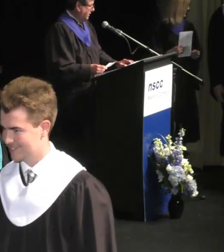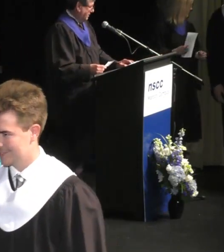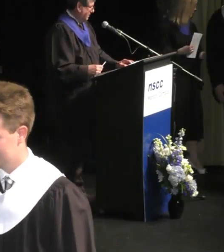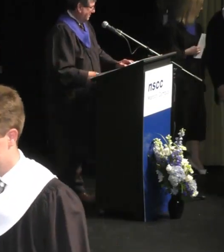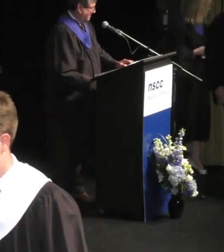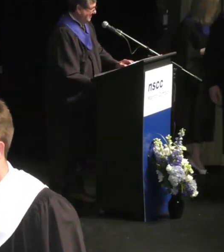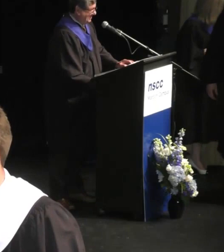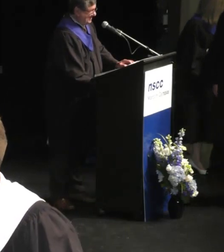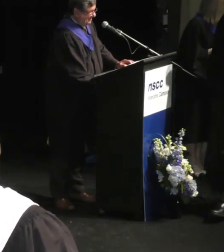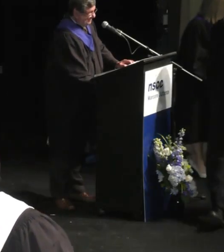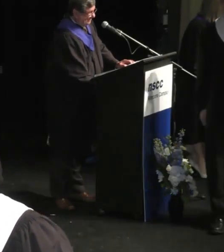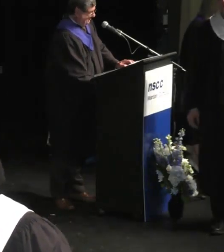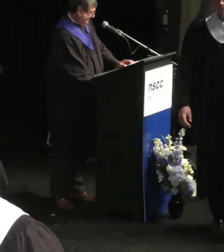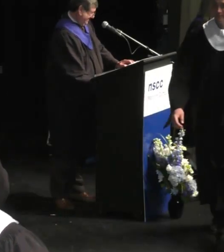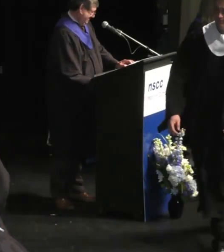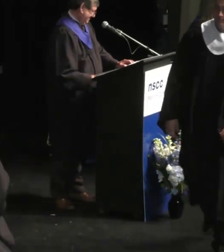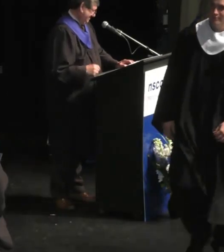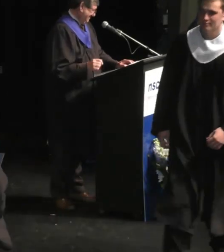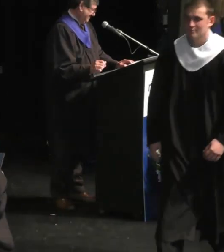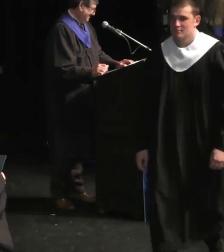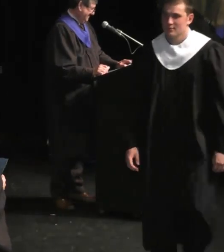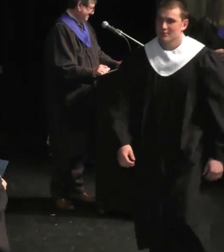Jordan Breen.